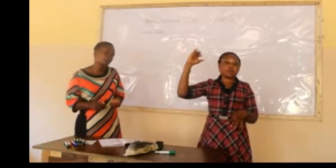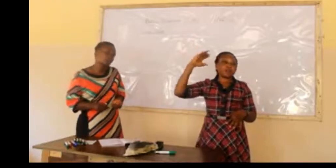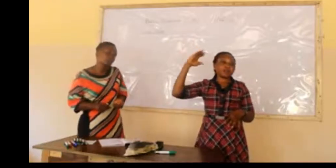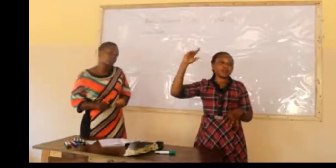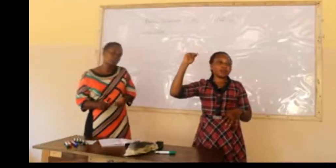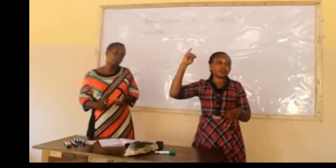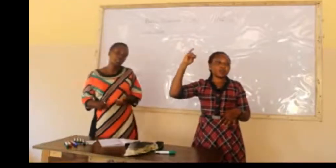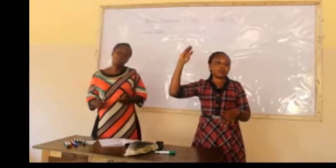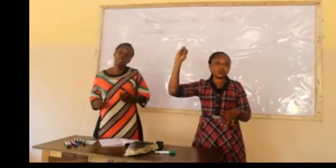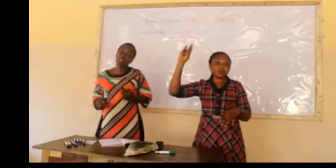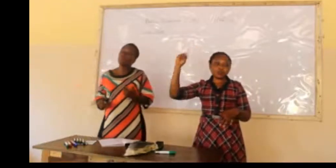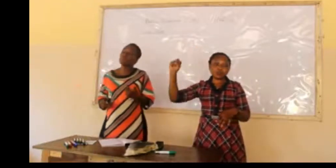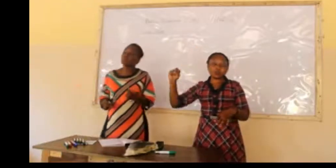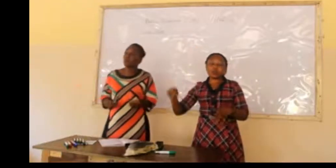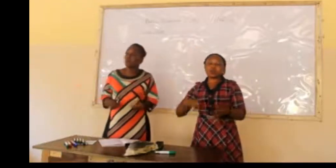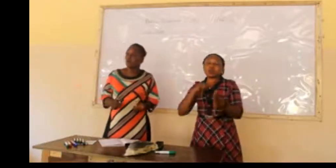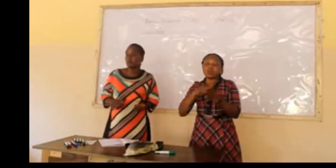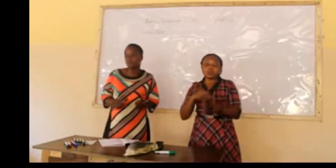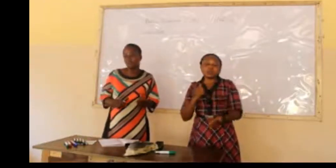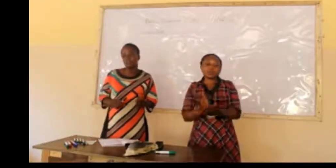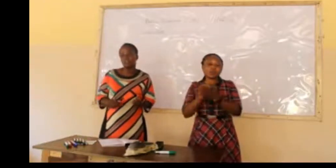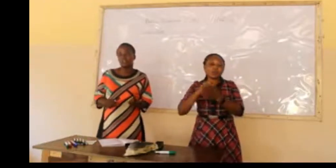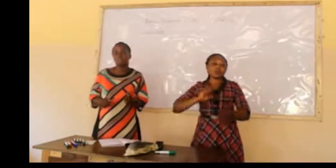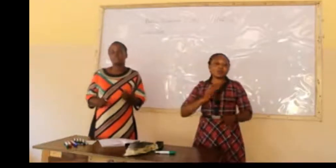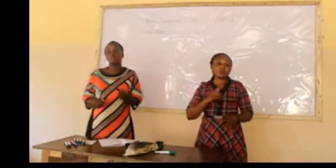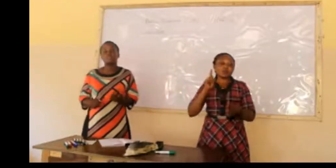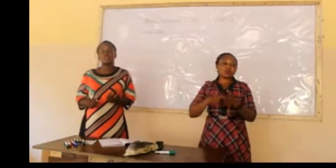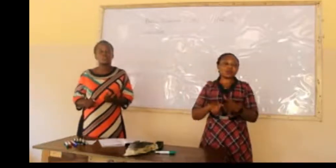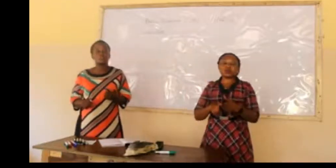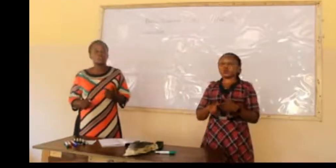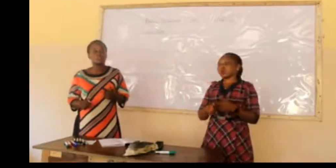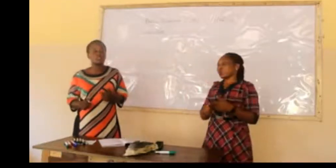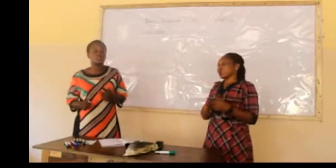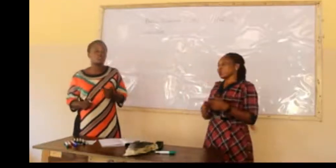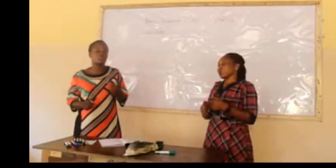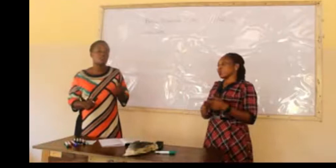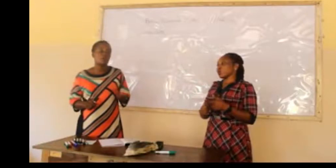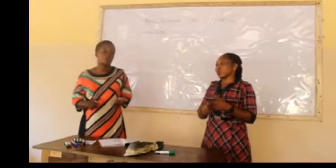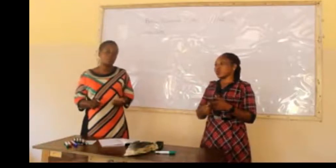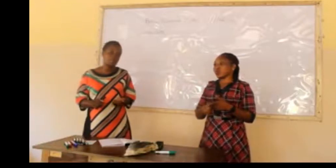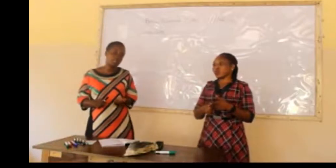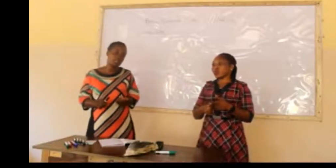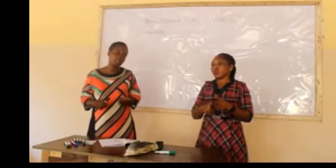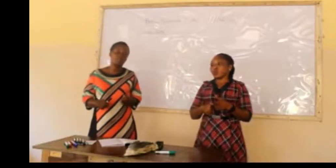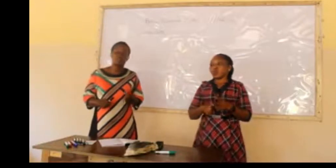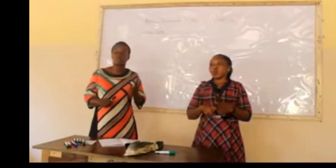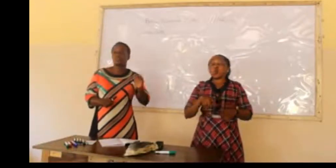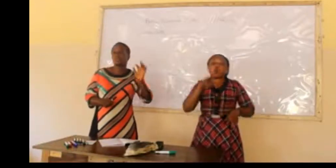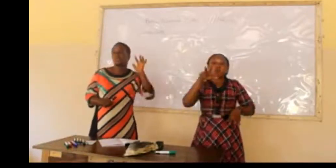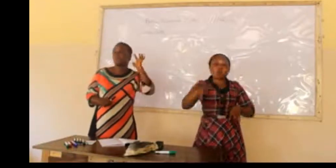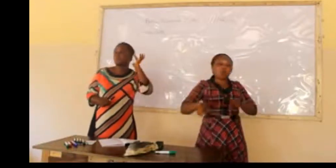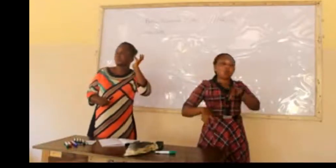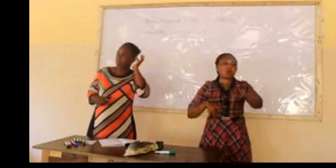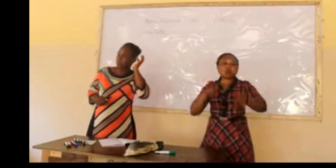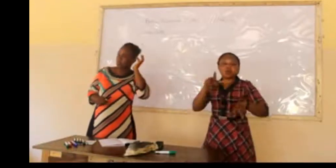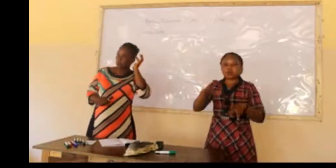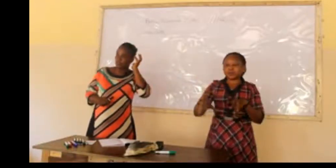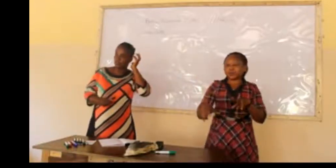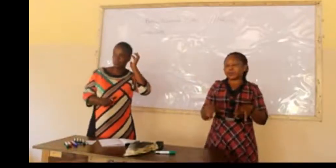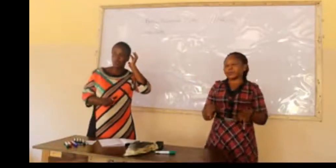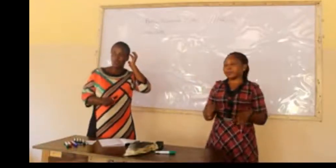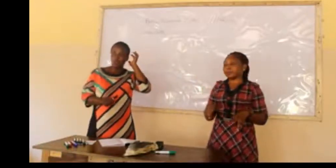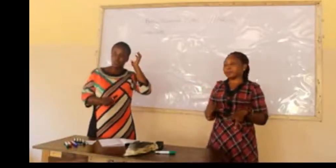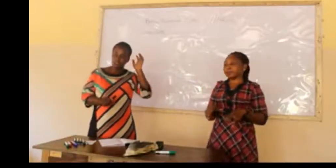walk, that we are able to walk because there is friction between the sole of our feet and the horizontal